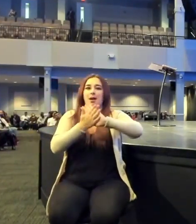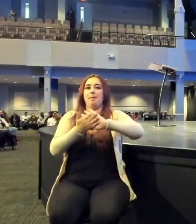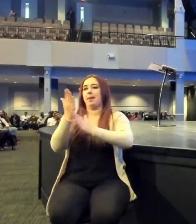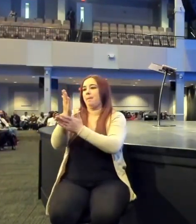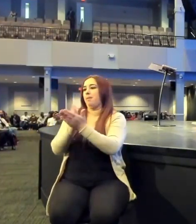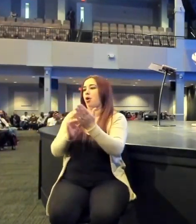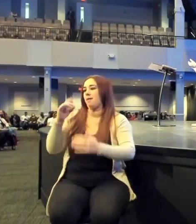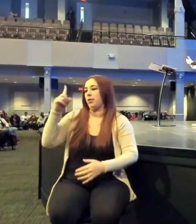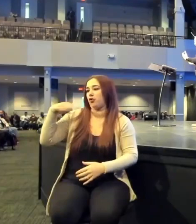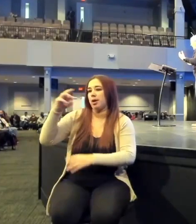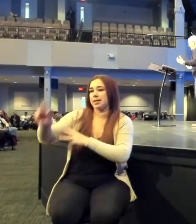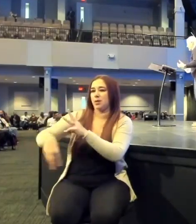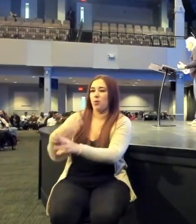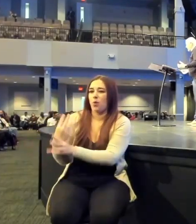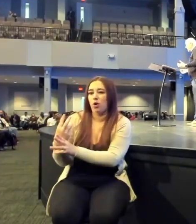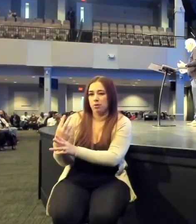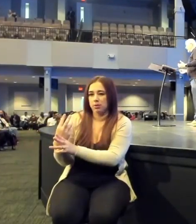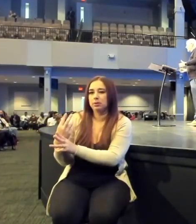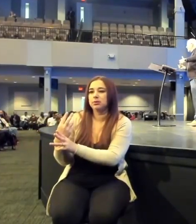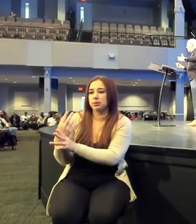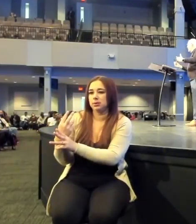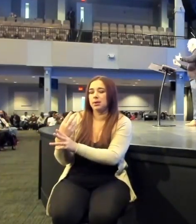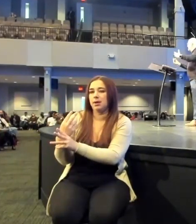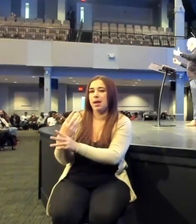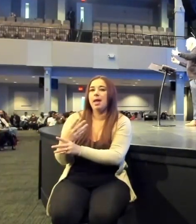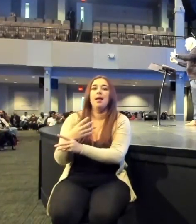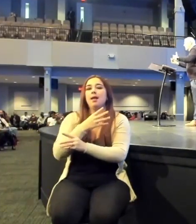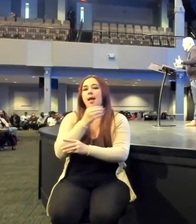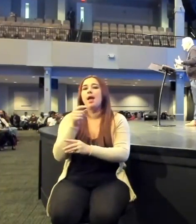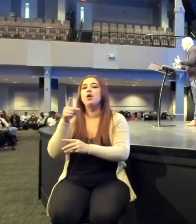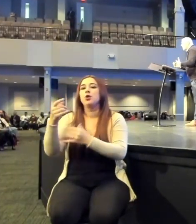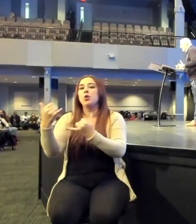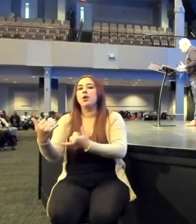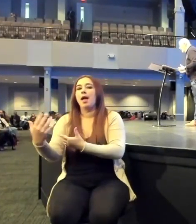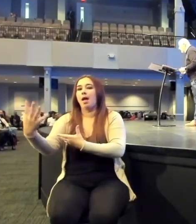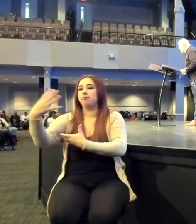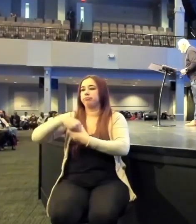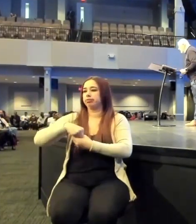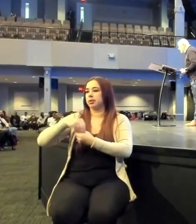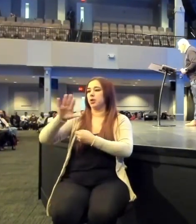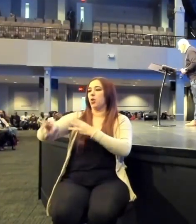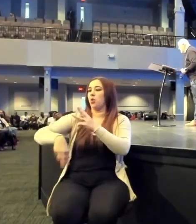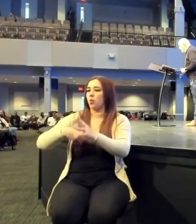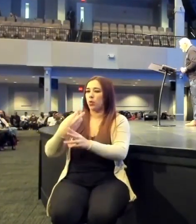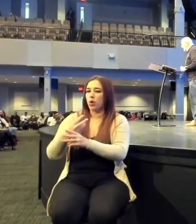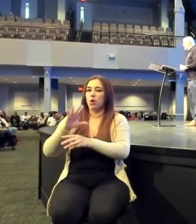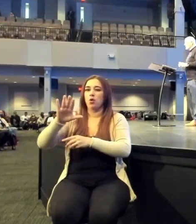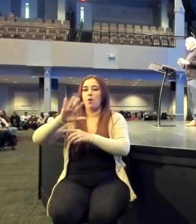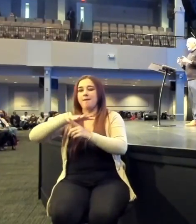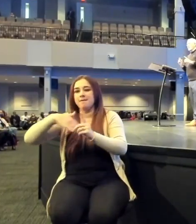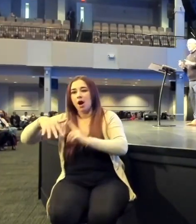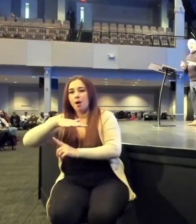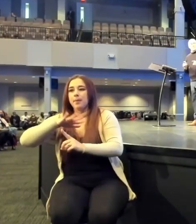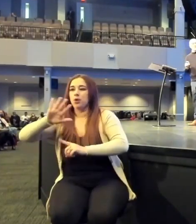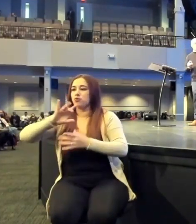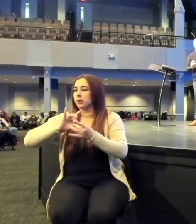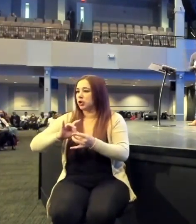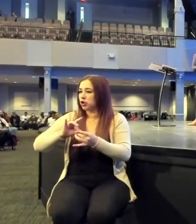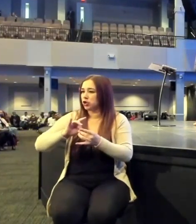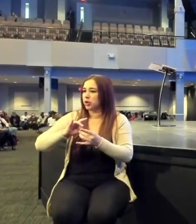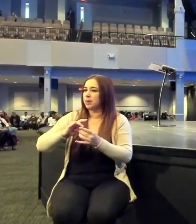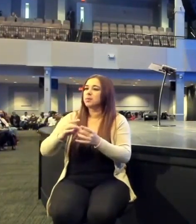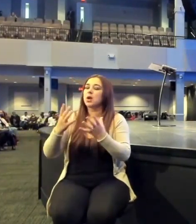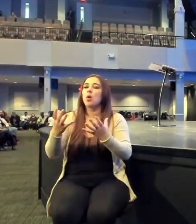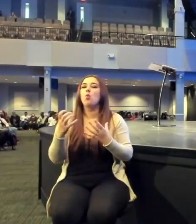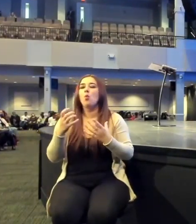the craziness of the world around you, and you bring it into your world, your environment, and your relationships. Now, I'm going to talk to you about the